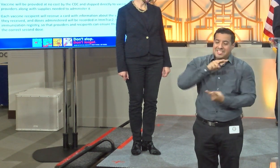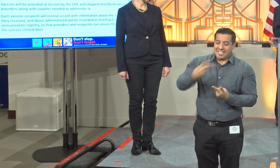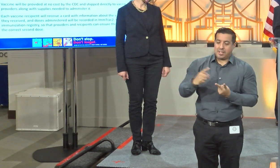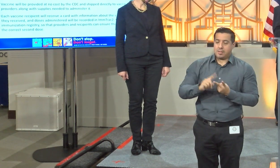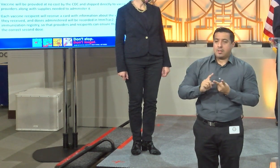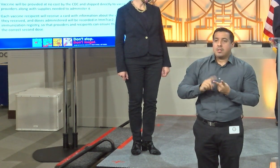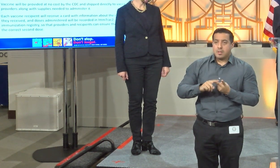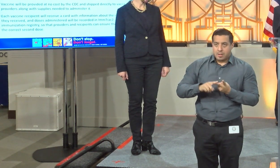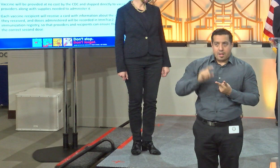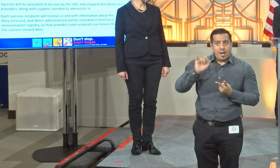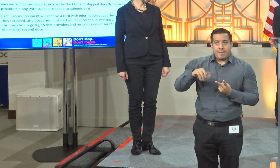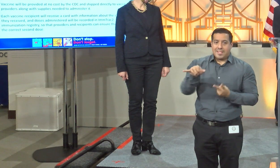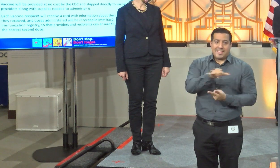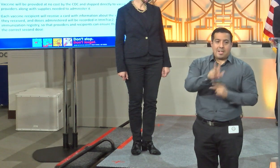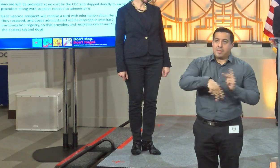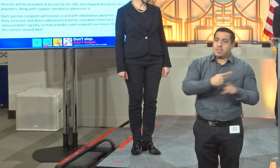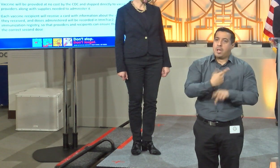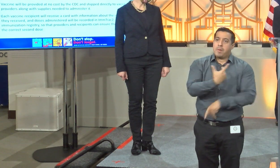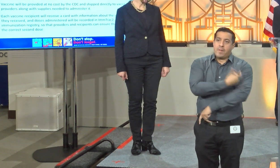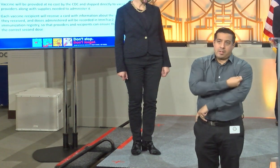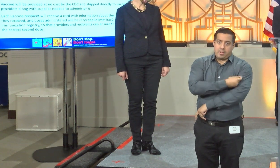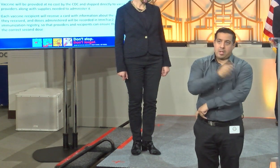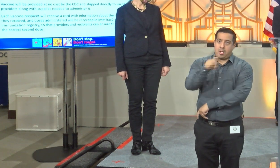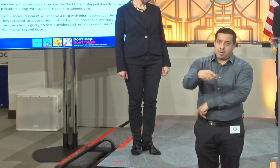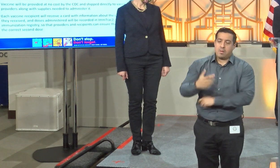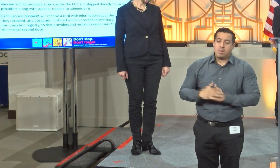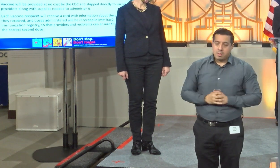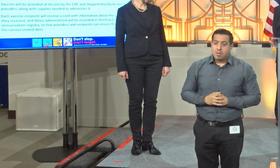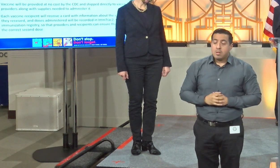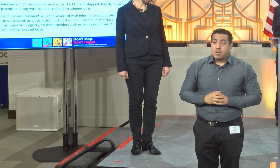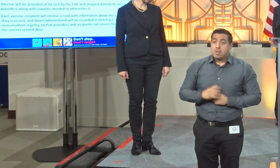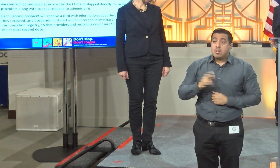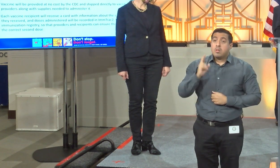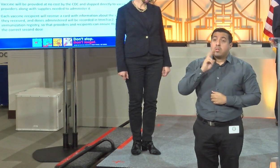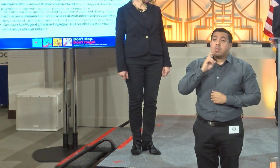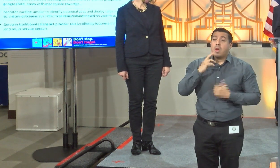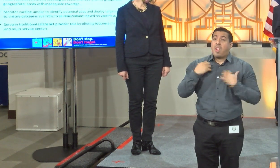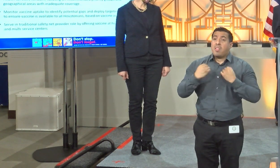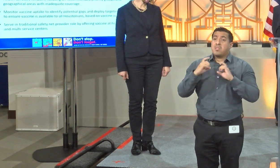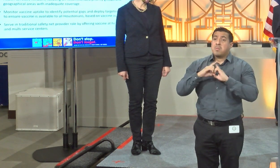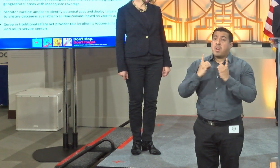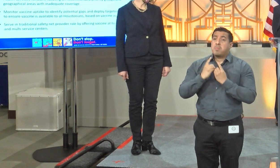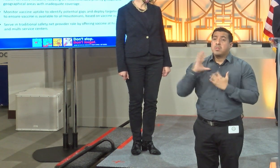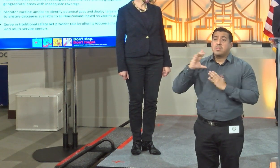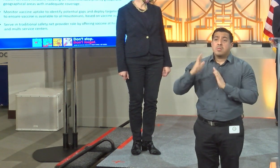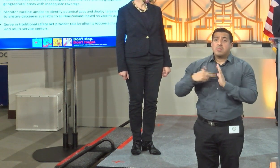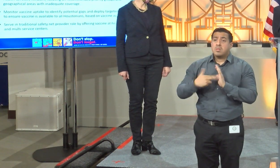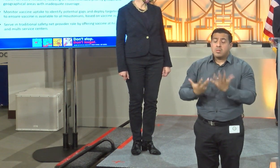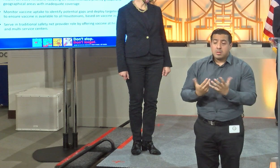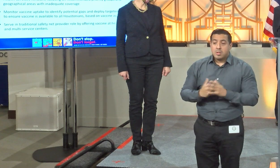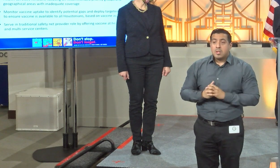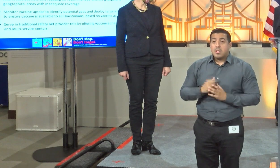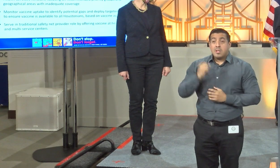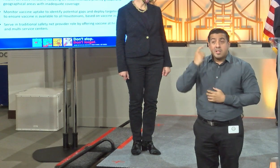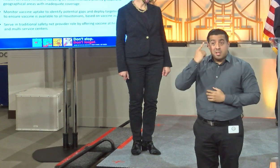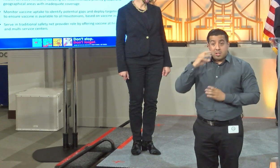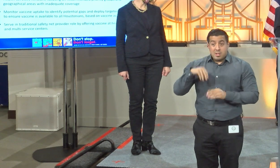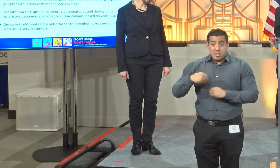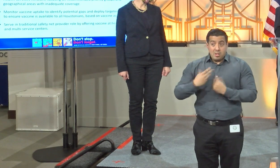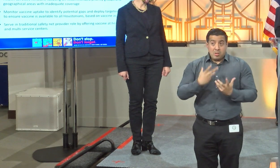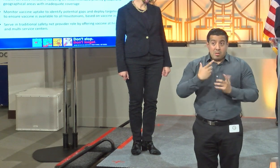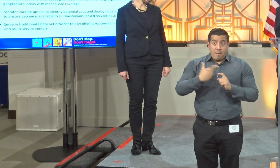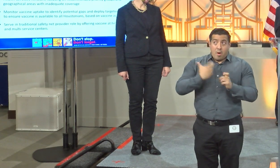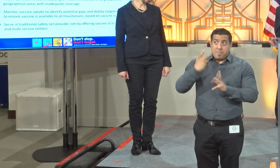be that same vaccine. The Houston Health Department's roles, although the distribution is a